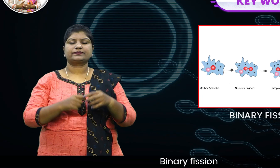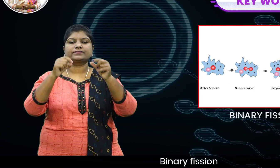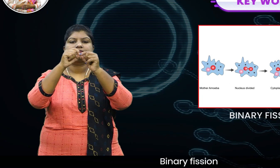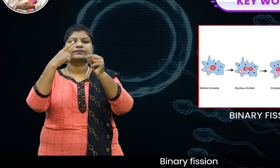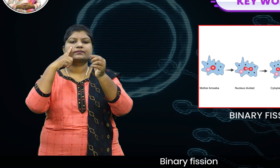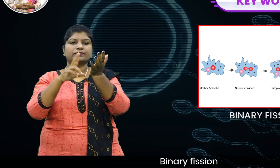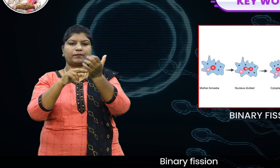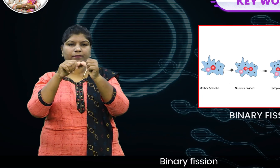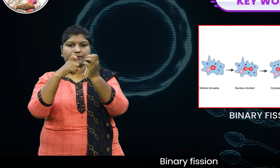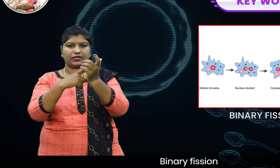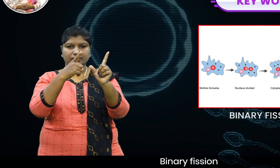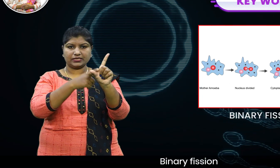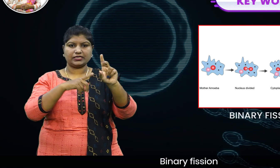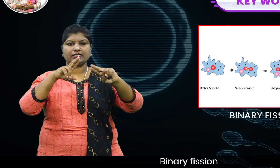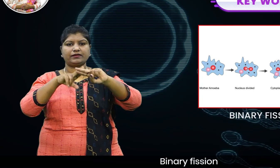binary fission,